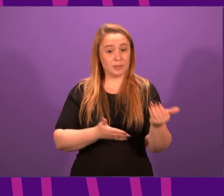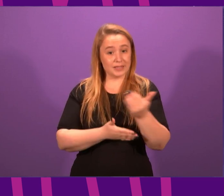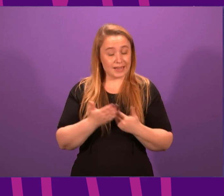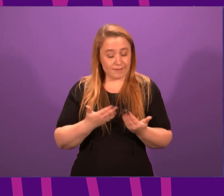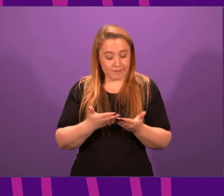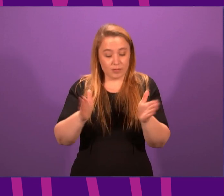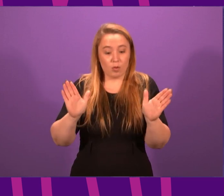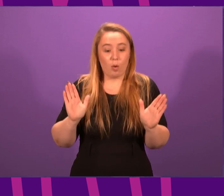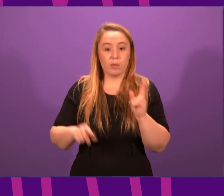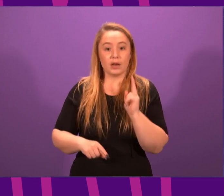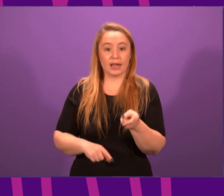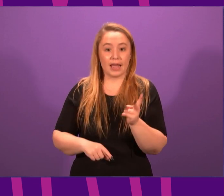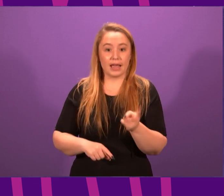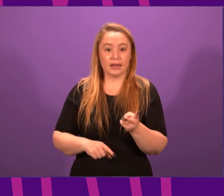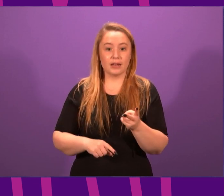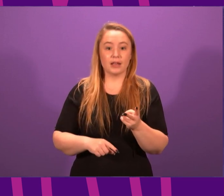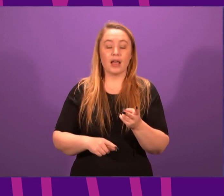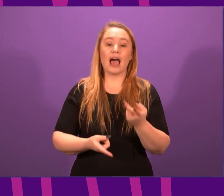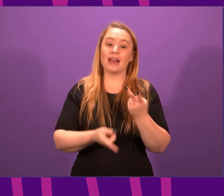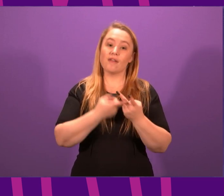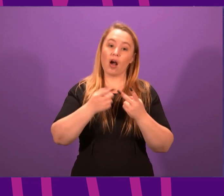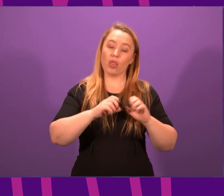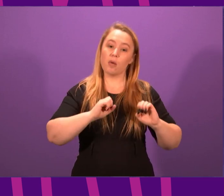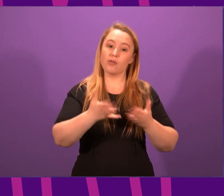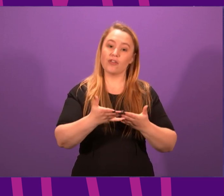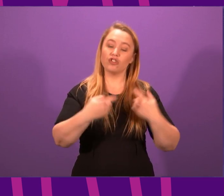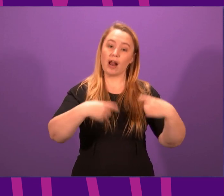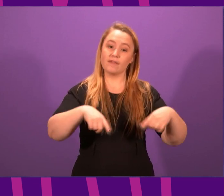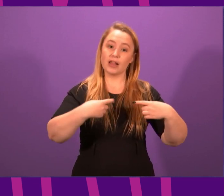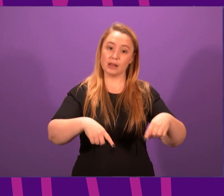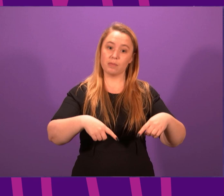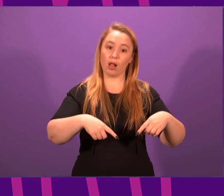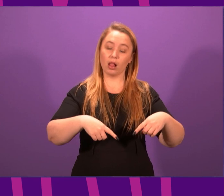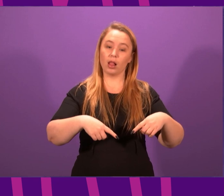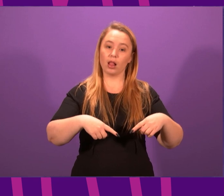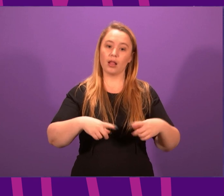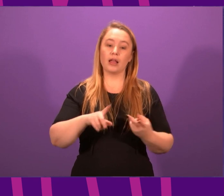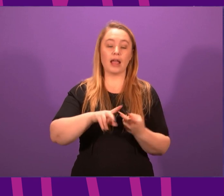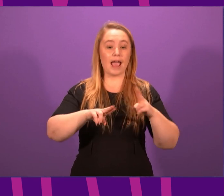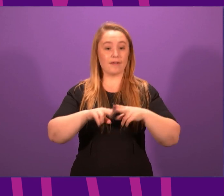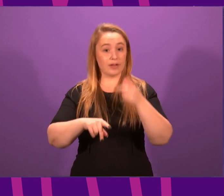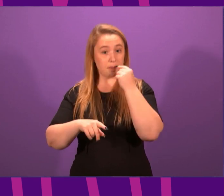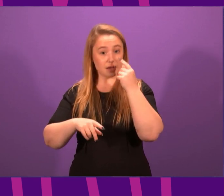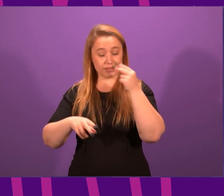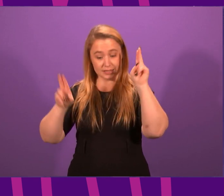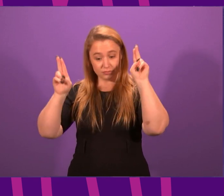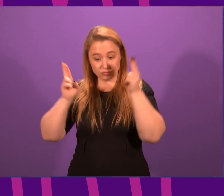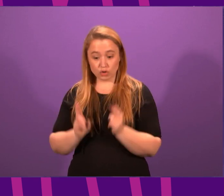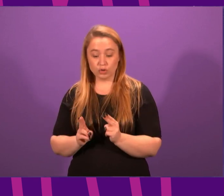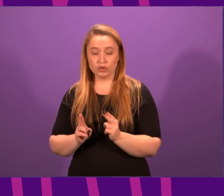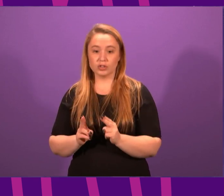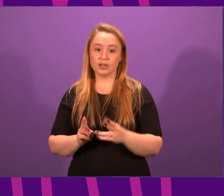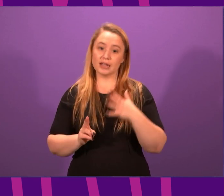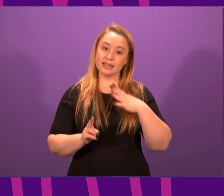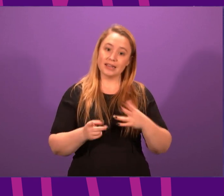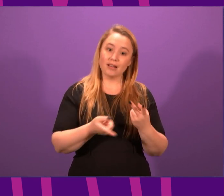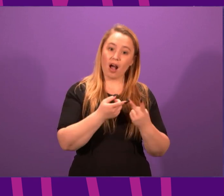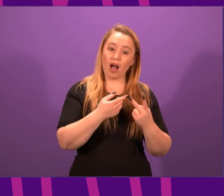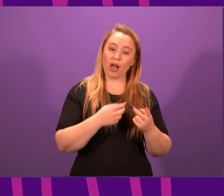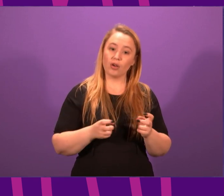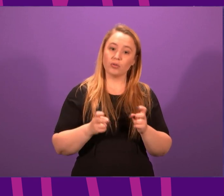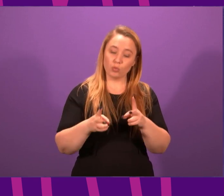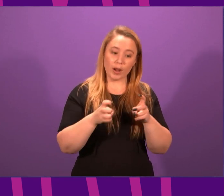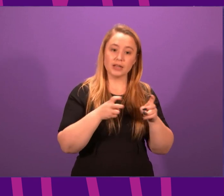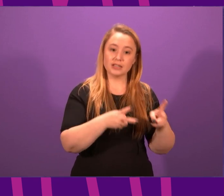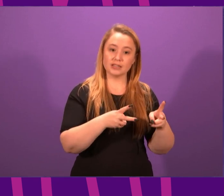the importance of putting meaningful alternative provision in place where capacity is reduced. However, the feedback I have got from all over